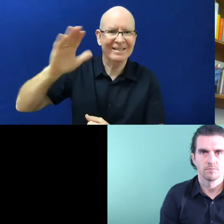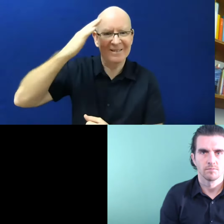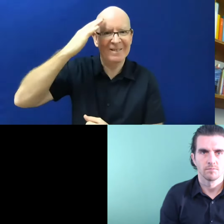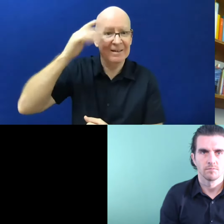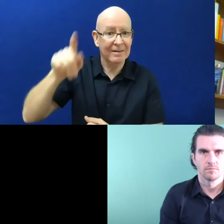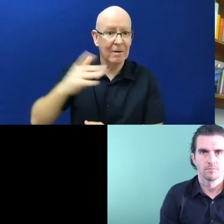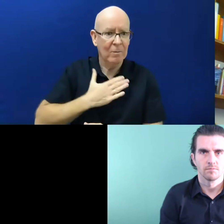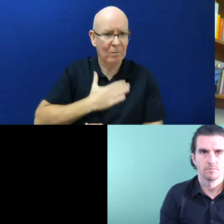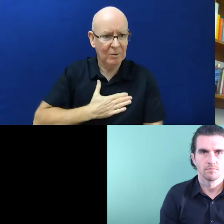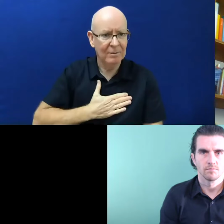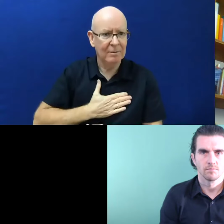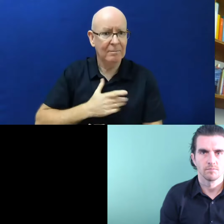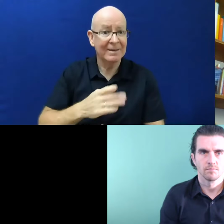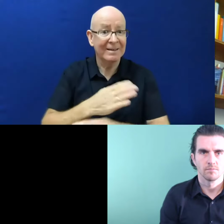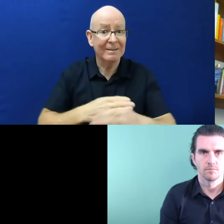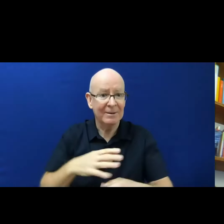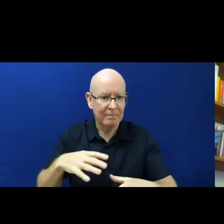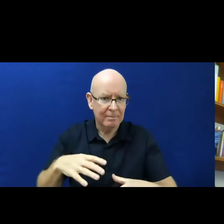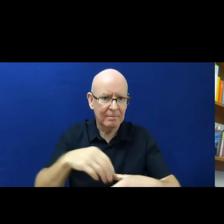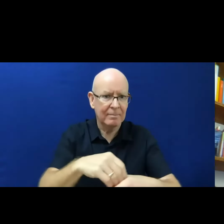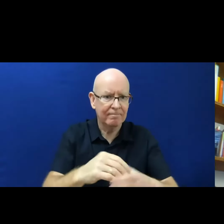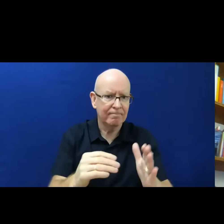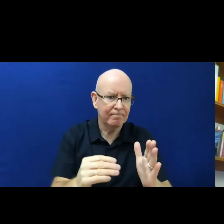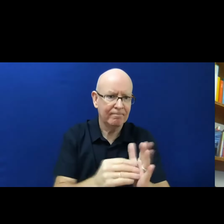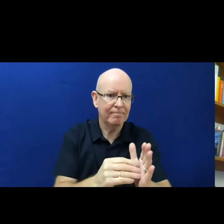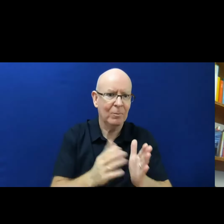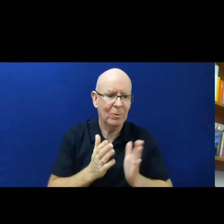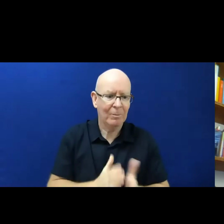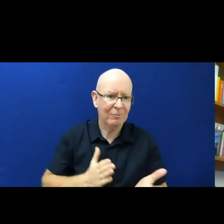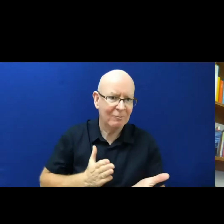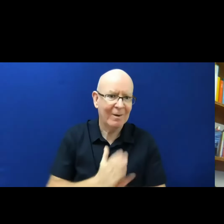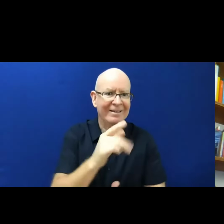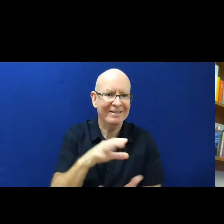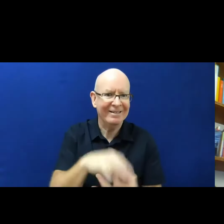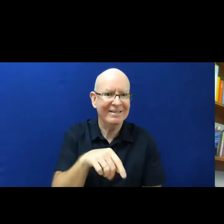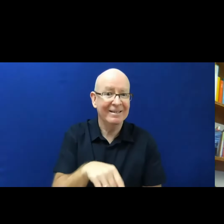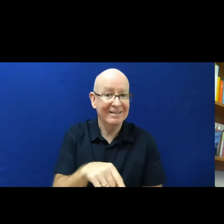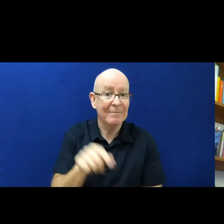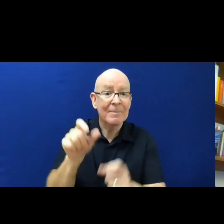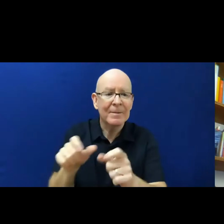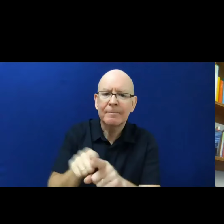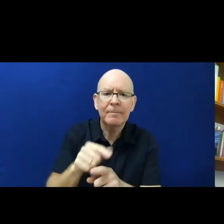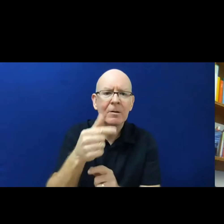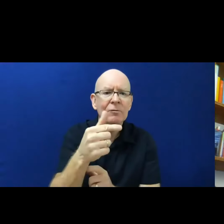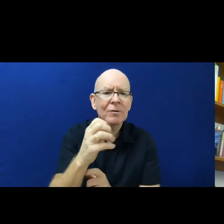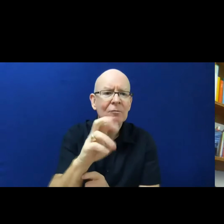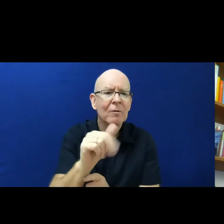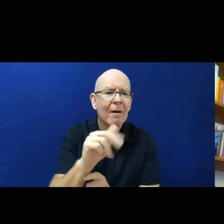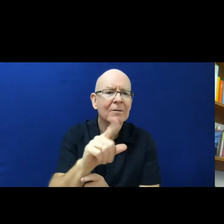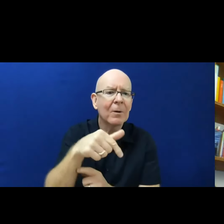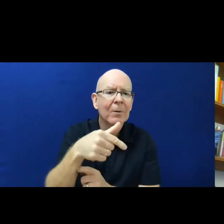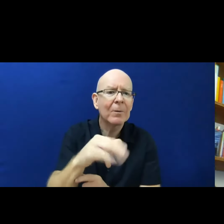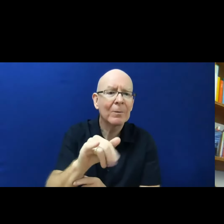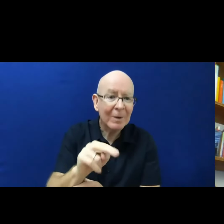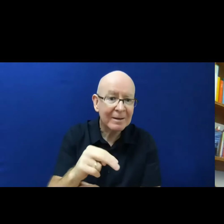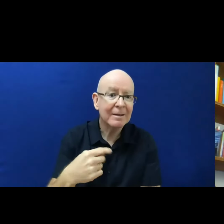a subgroup of it entrusted with drafting a treaty. It failed. Why did it fail? Because 2 countries,